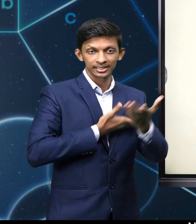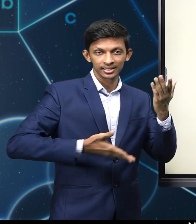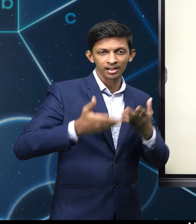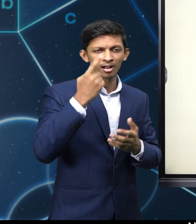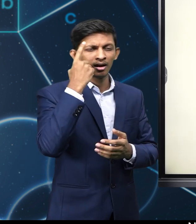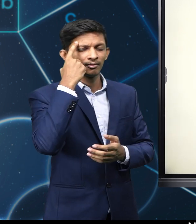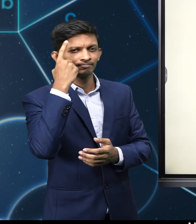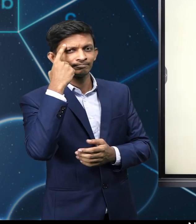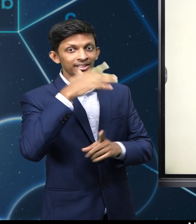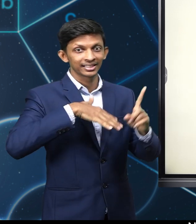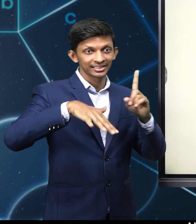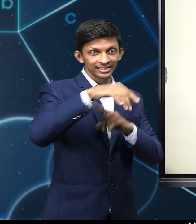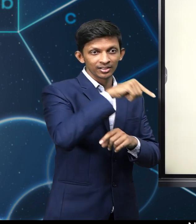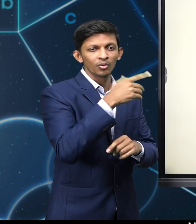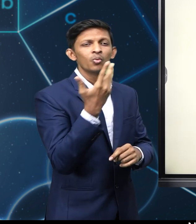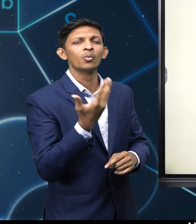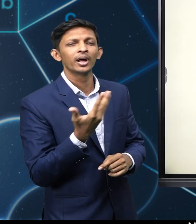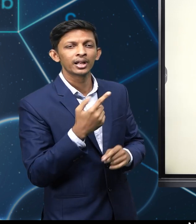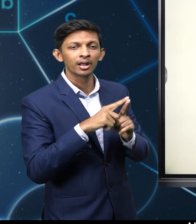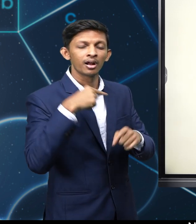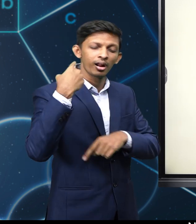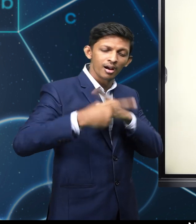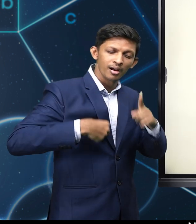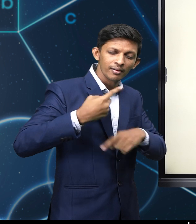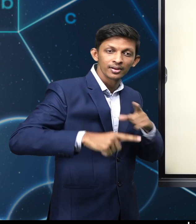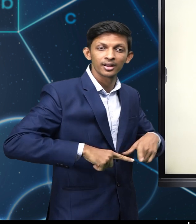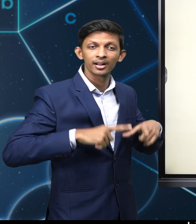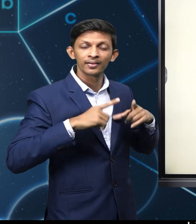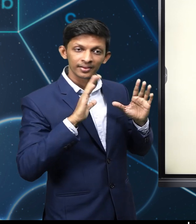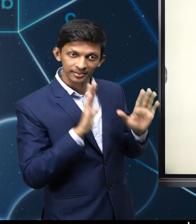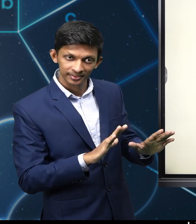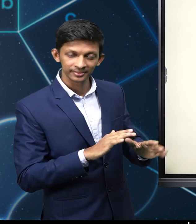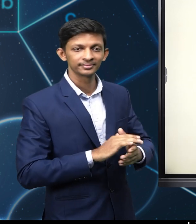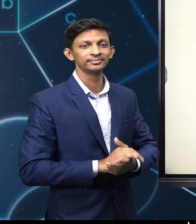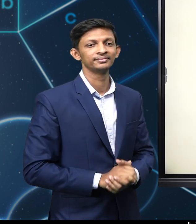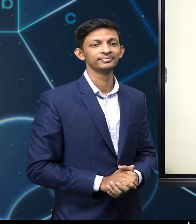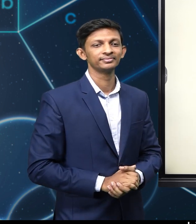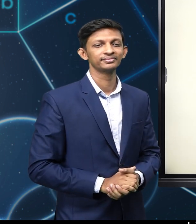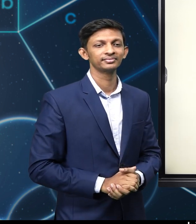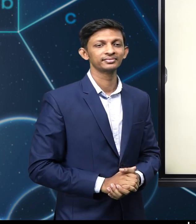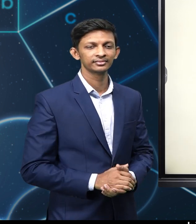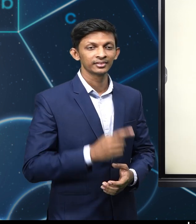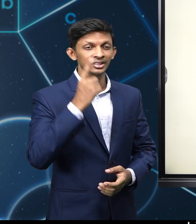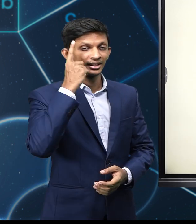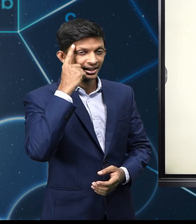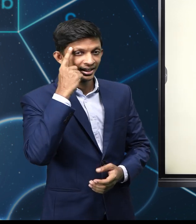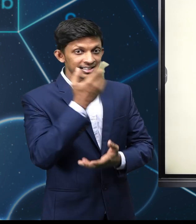Now, let us consider such situations which we come across in everyday life. We